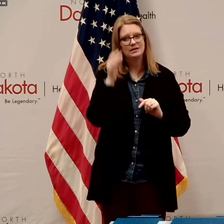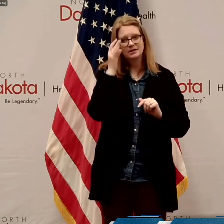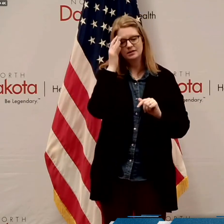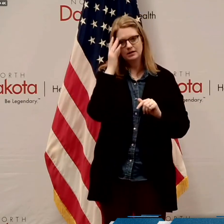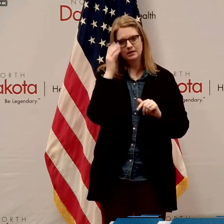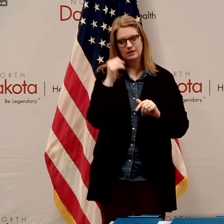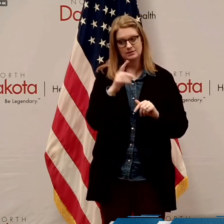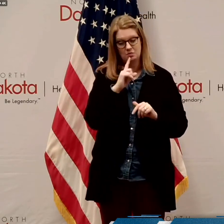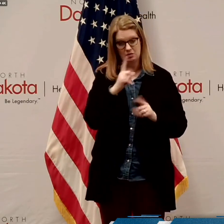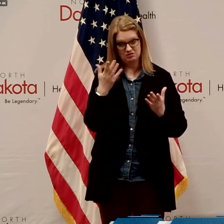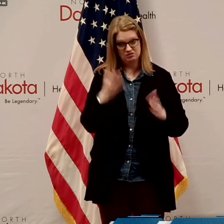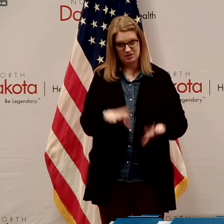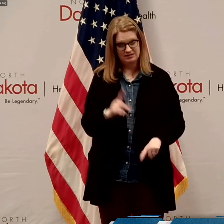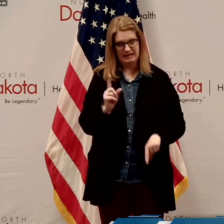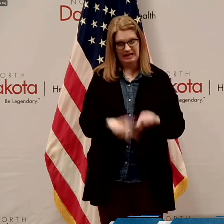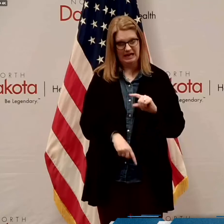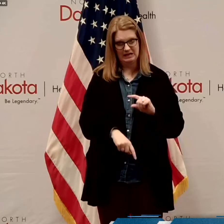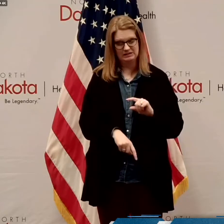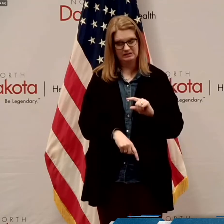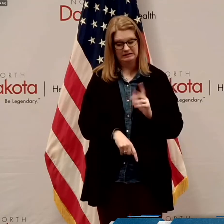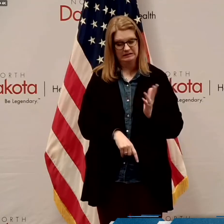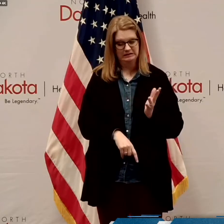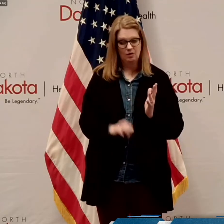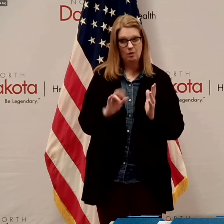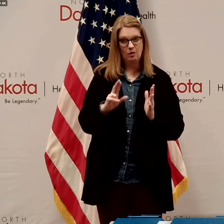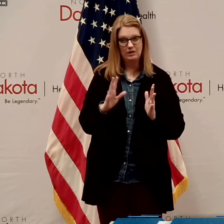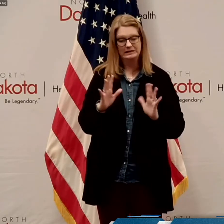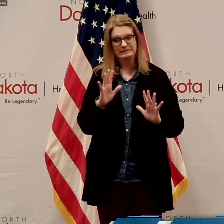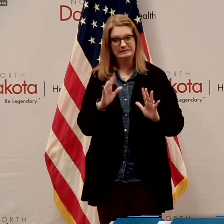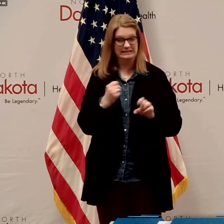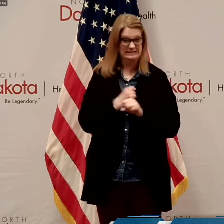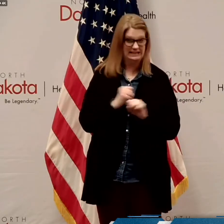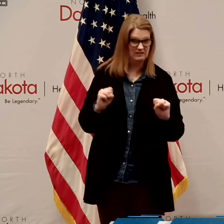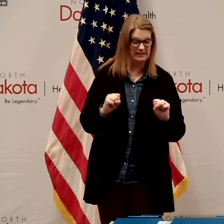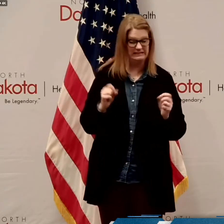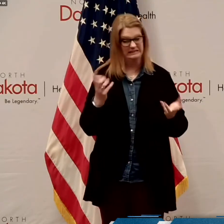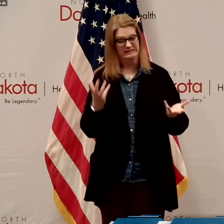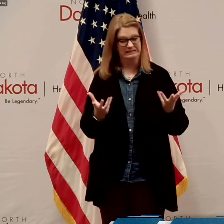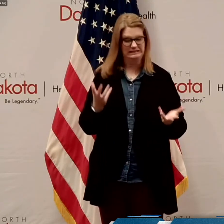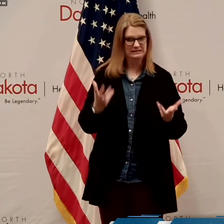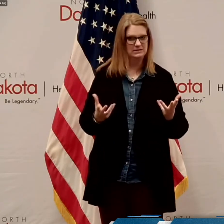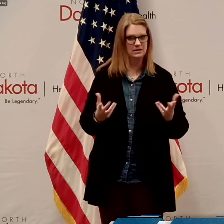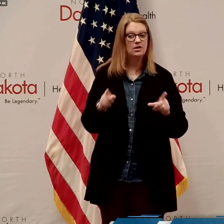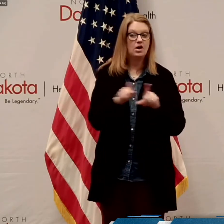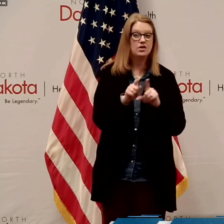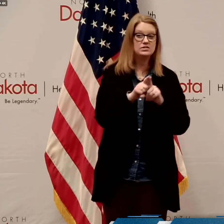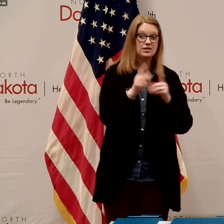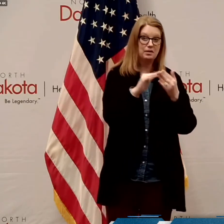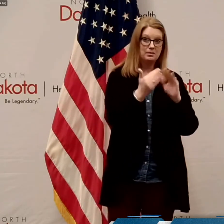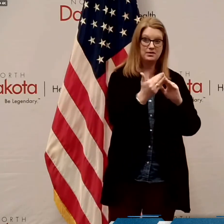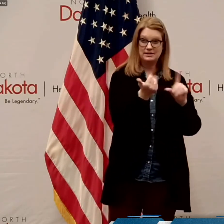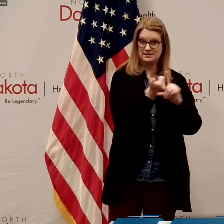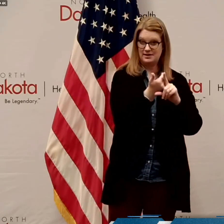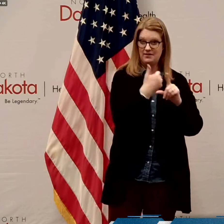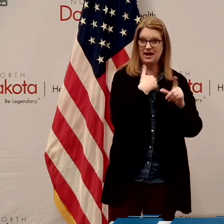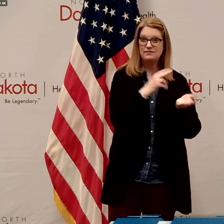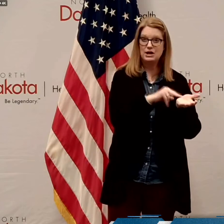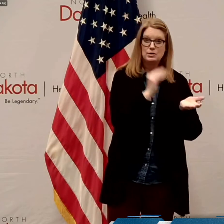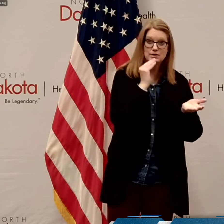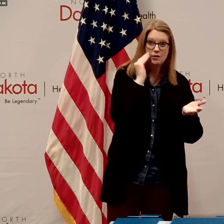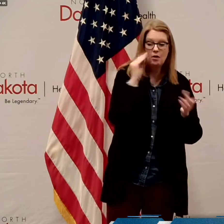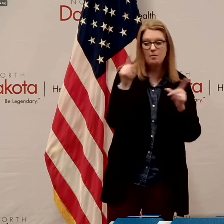that it cannot, or would not be wise to do for, again, if your community also had a nursing home in it as well as a high